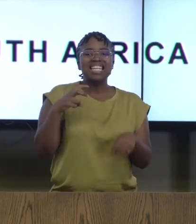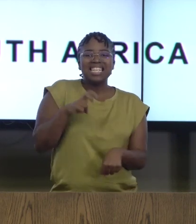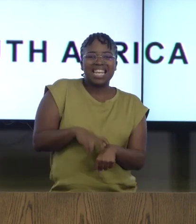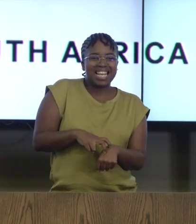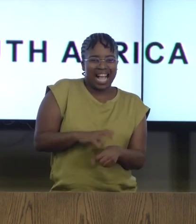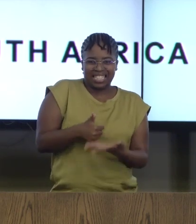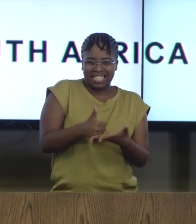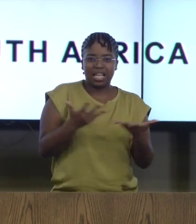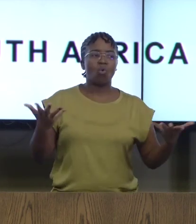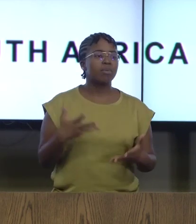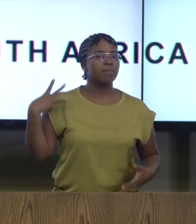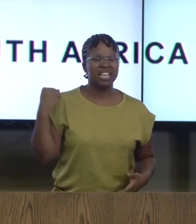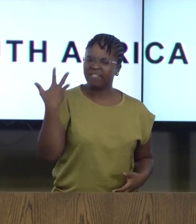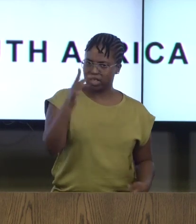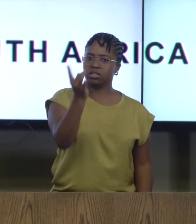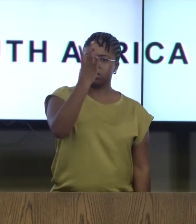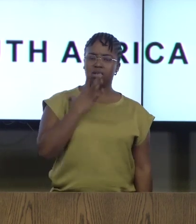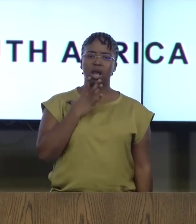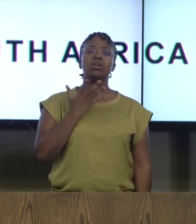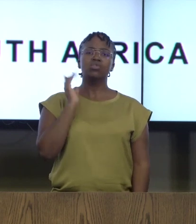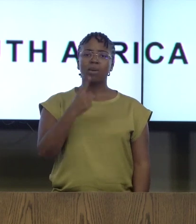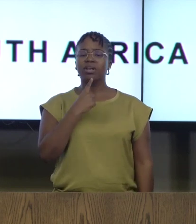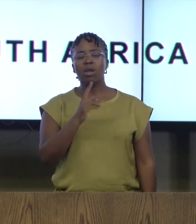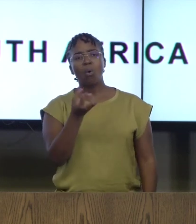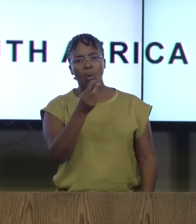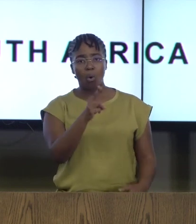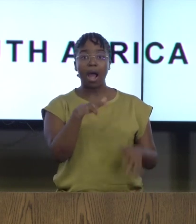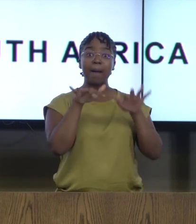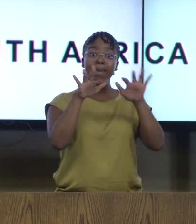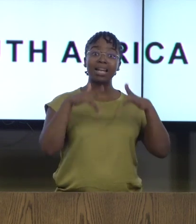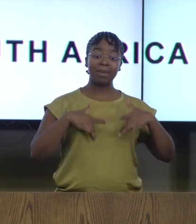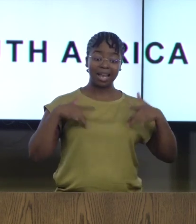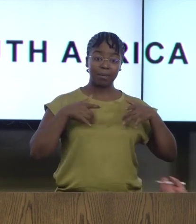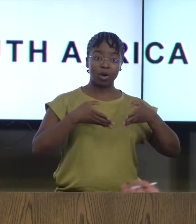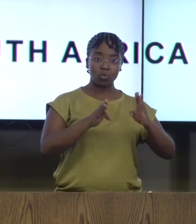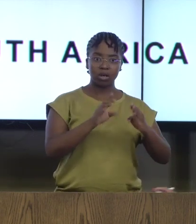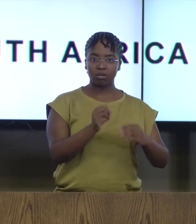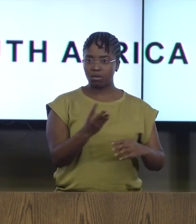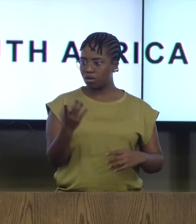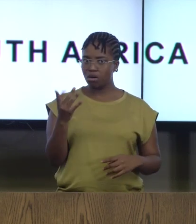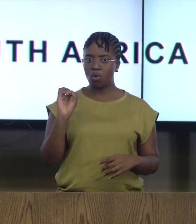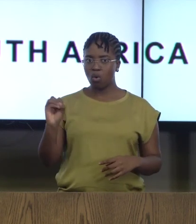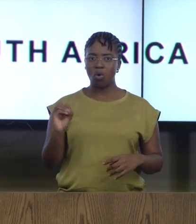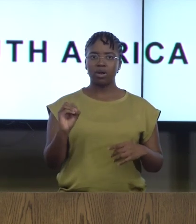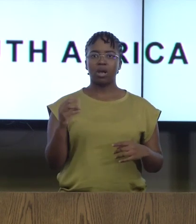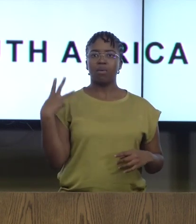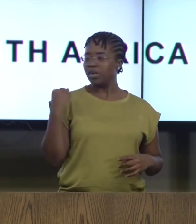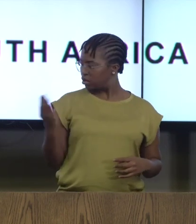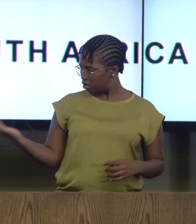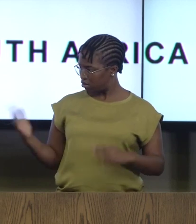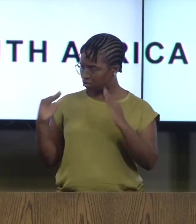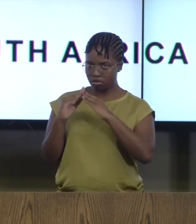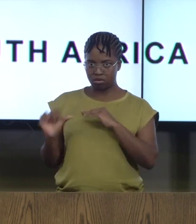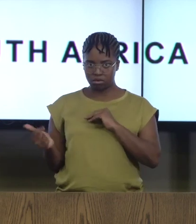uncedo khona, Minister. So we will be directing them to go out there. And also, ukhona uMinister we-Human